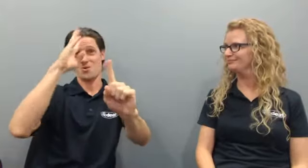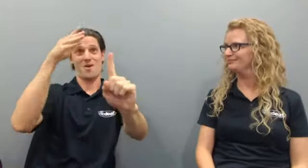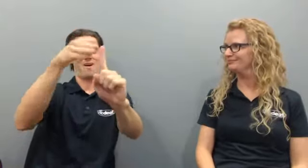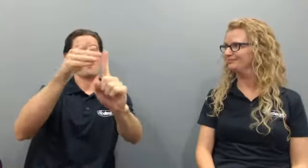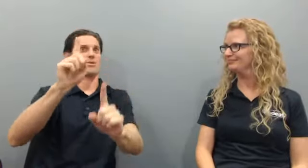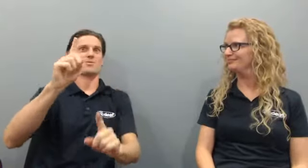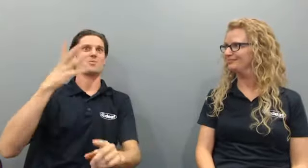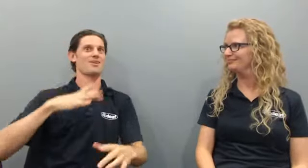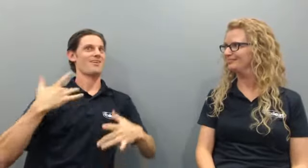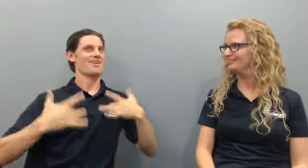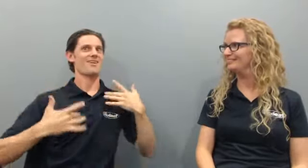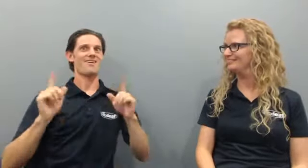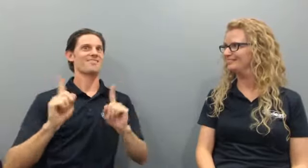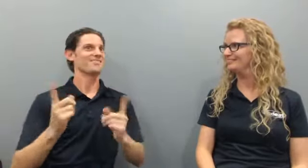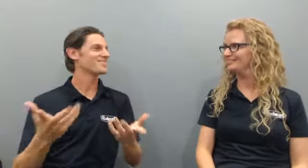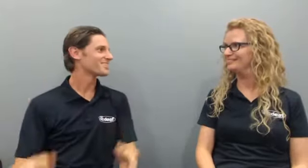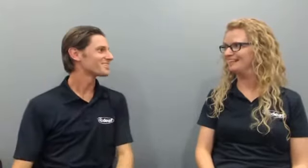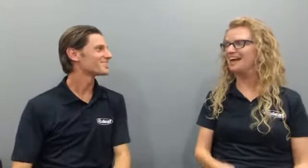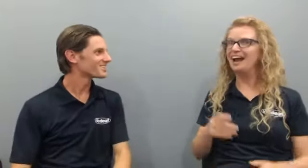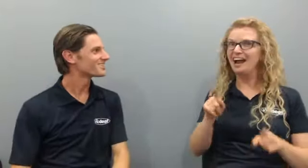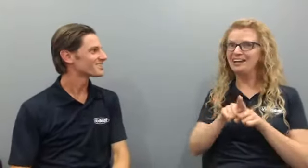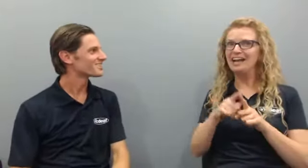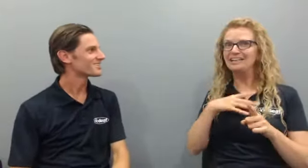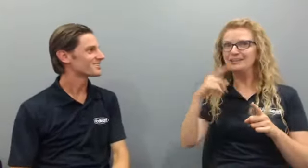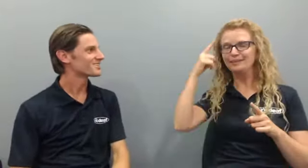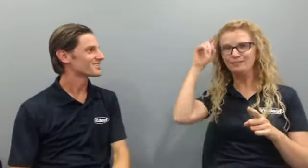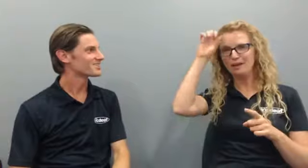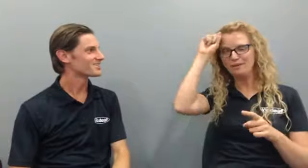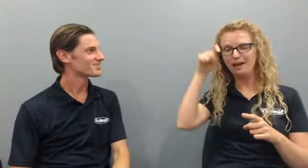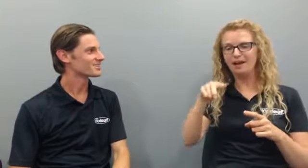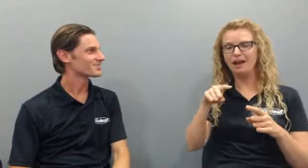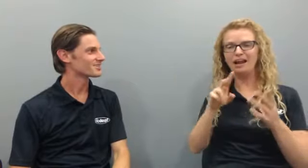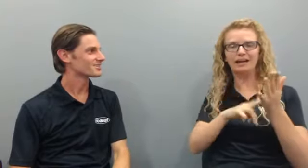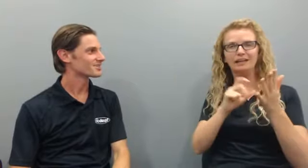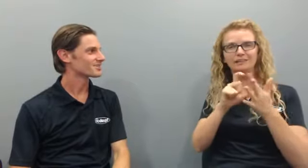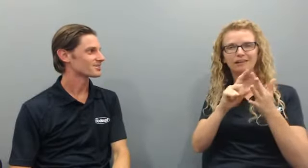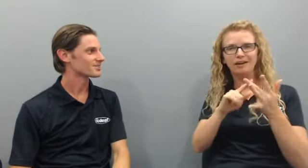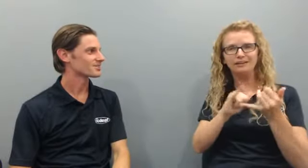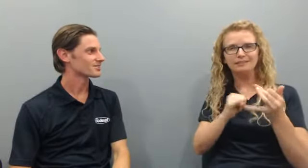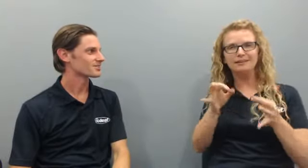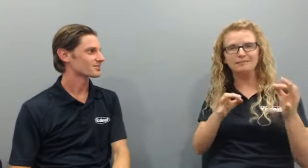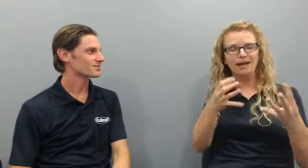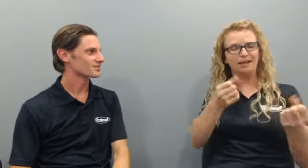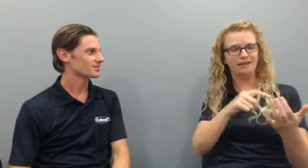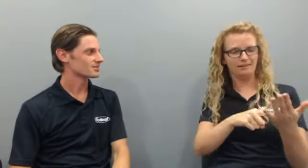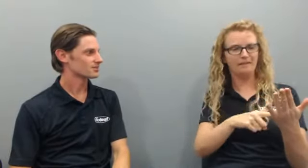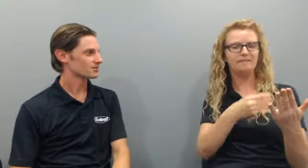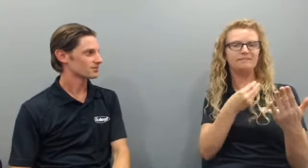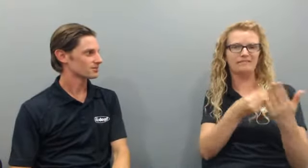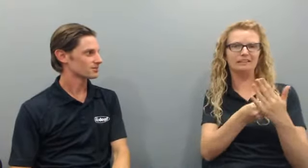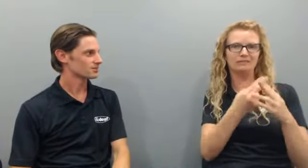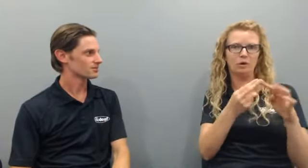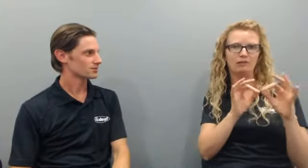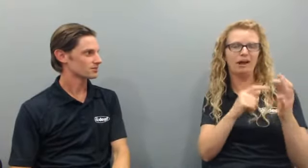next hairstyle that you want. It's really up to you and what your aims are in your life. I remember the NDIS